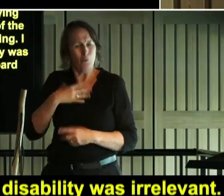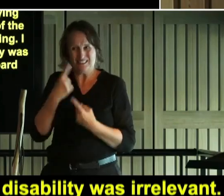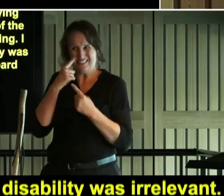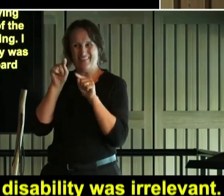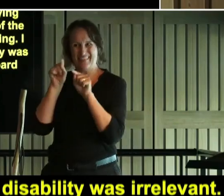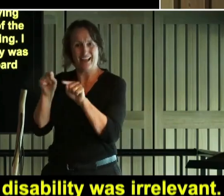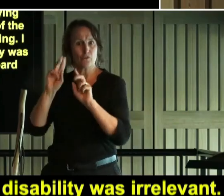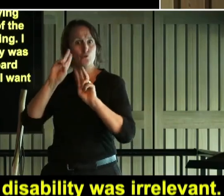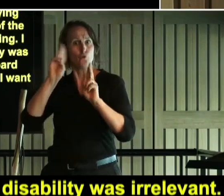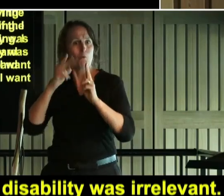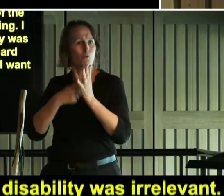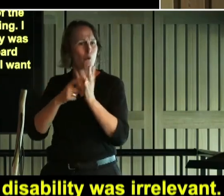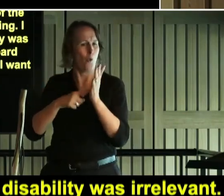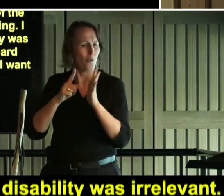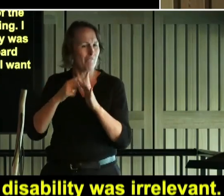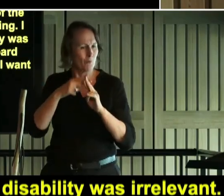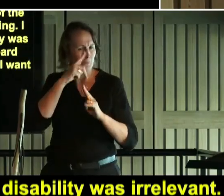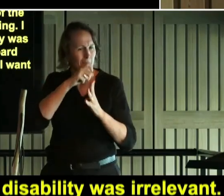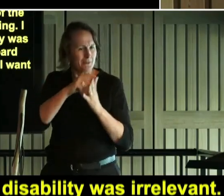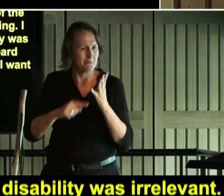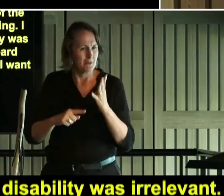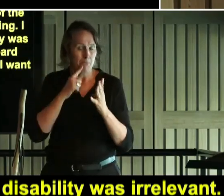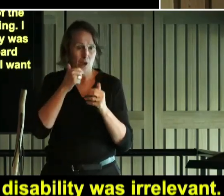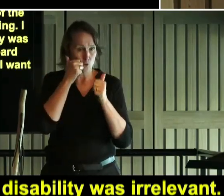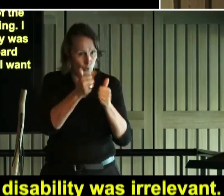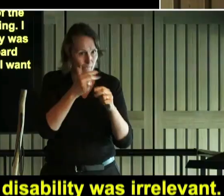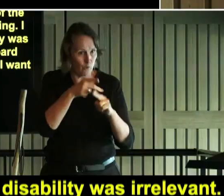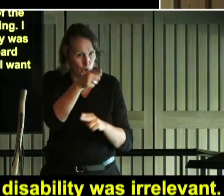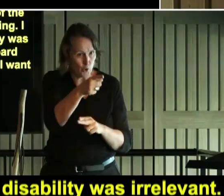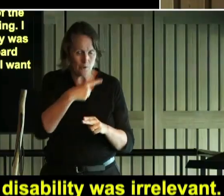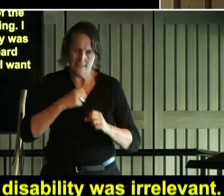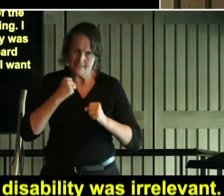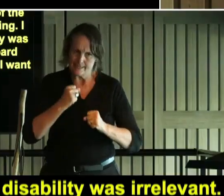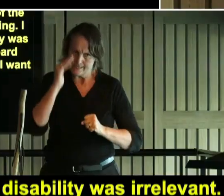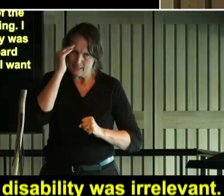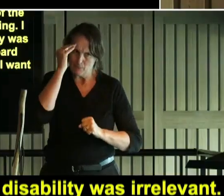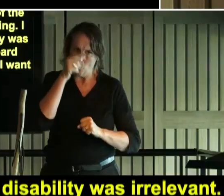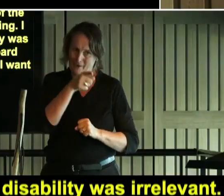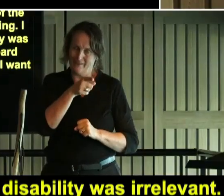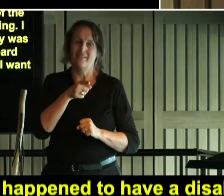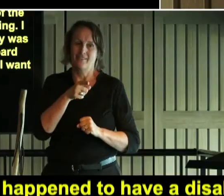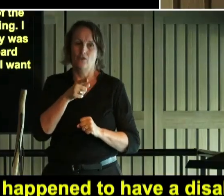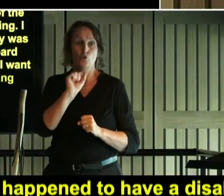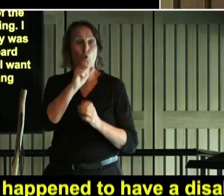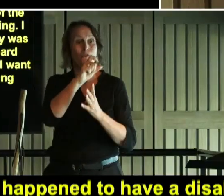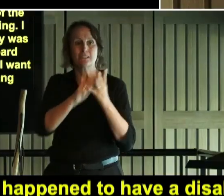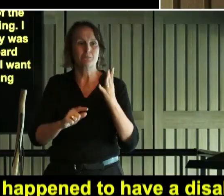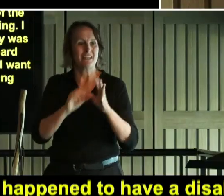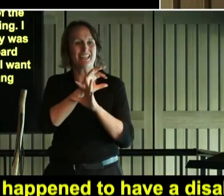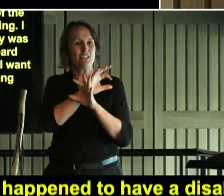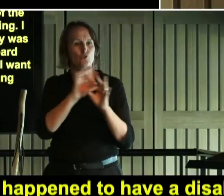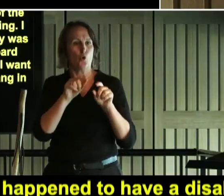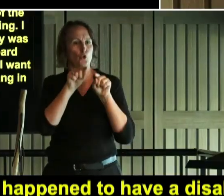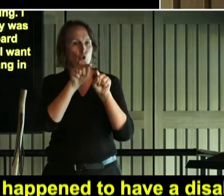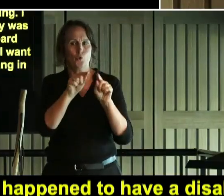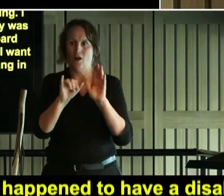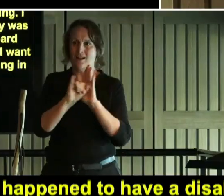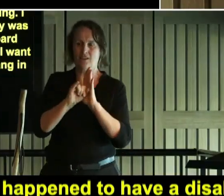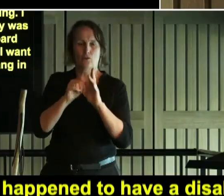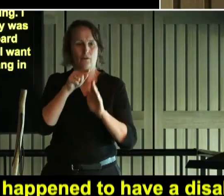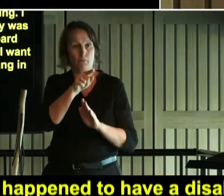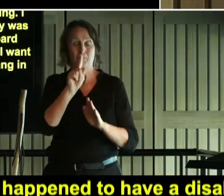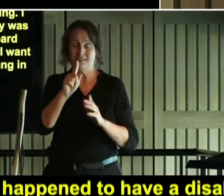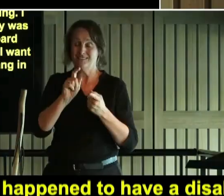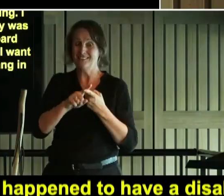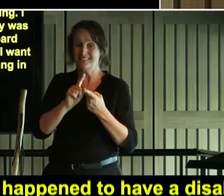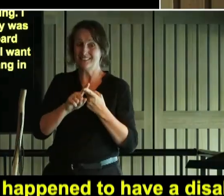that. But, good on you, and hang in there, and your disability doesn't define you, but also